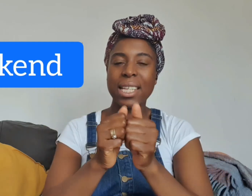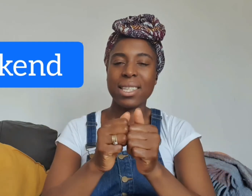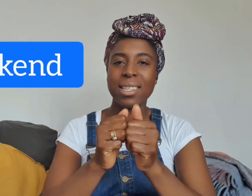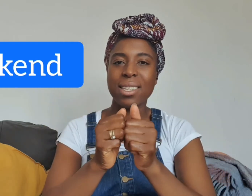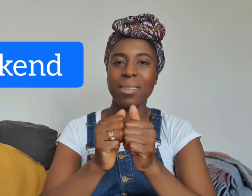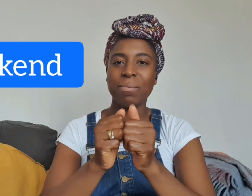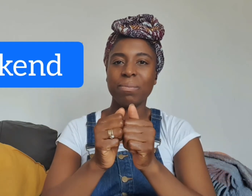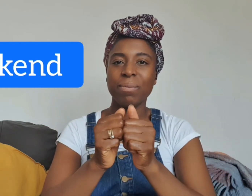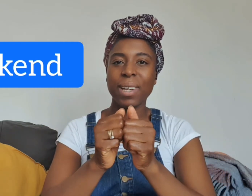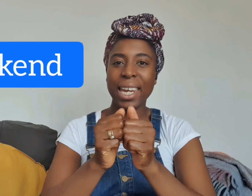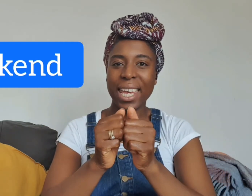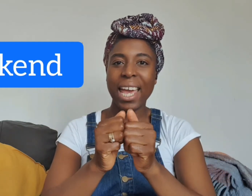Weekend. And again,